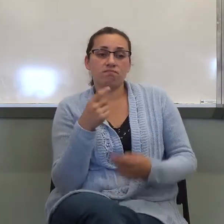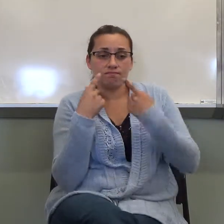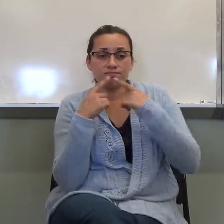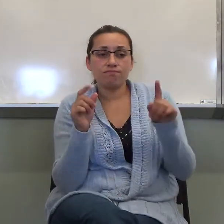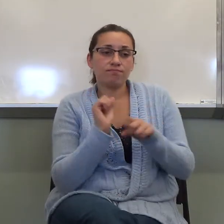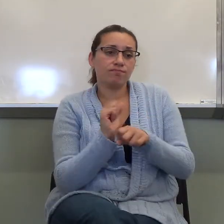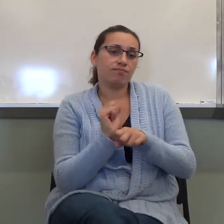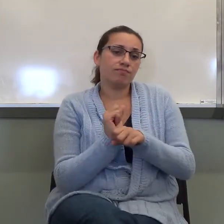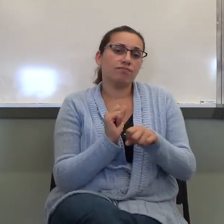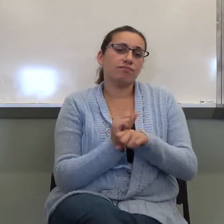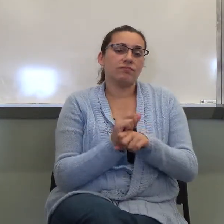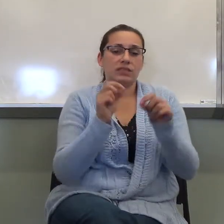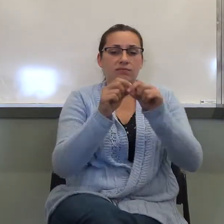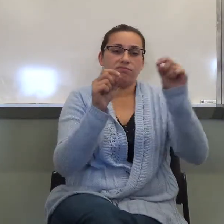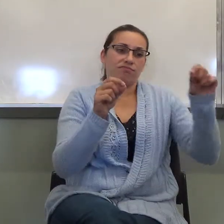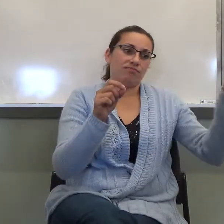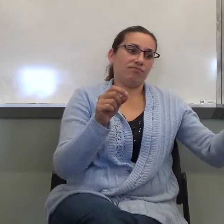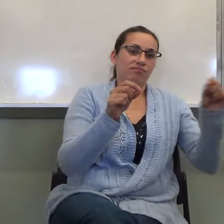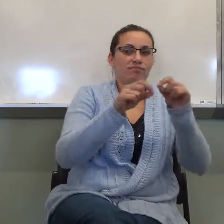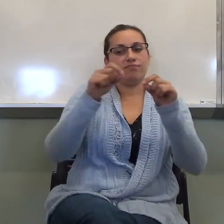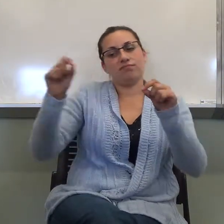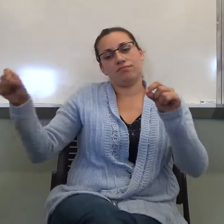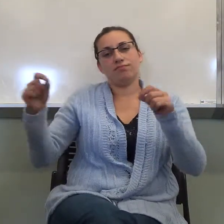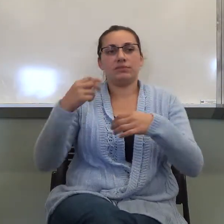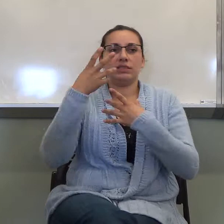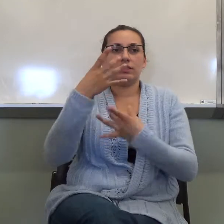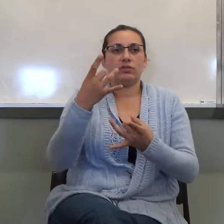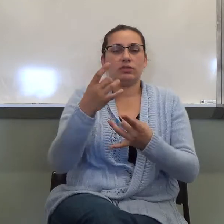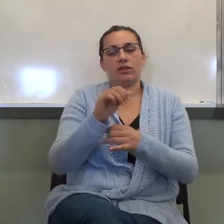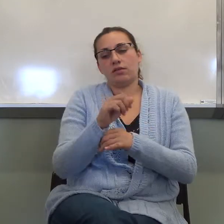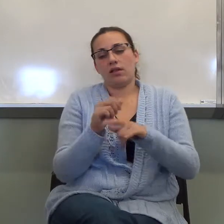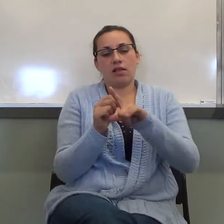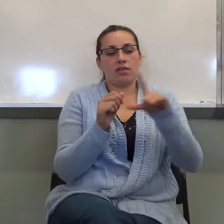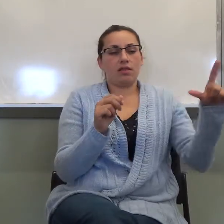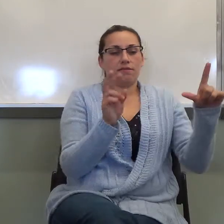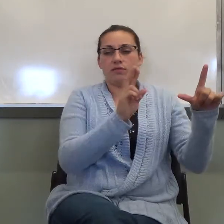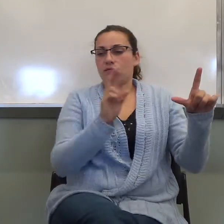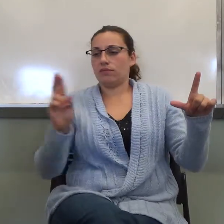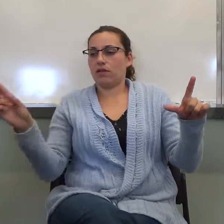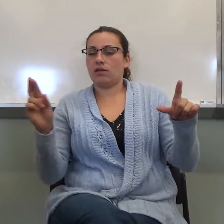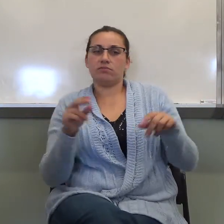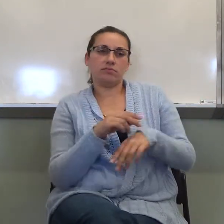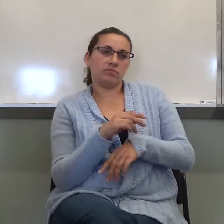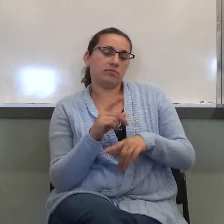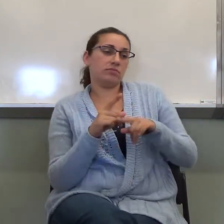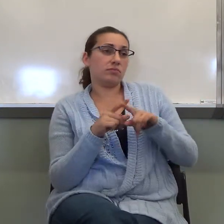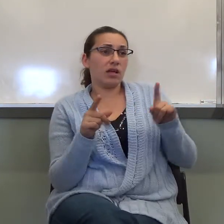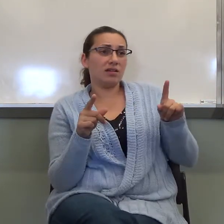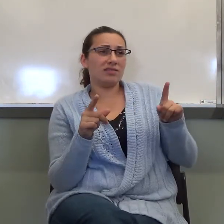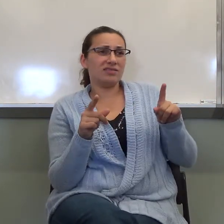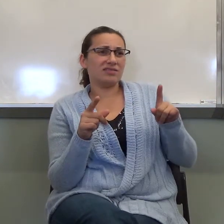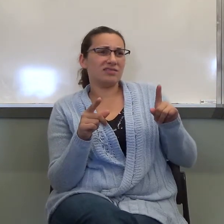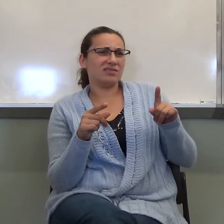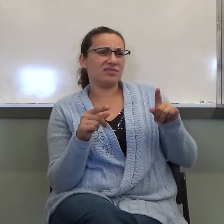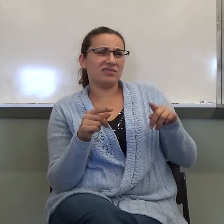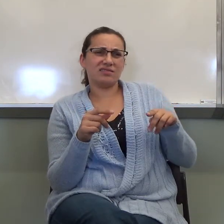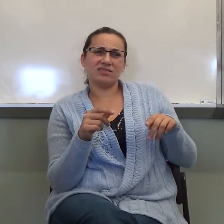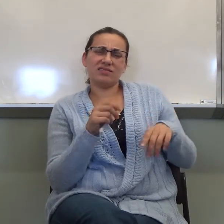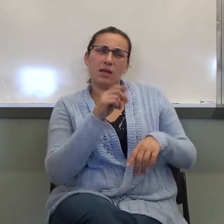is interesting if you do the left or right stuff. But it's not a way in which we can use this in the real world. I mean, that's